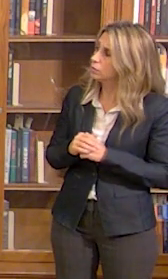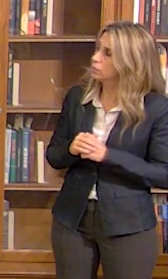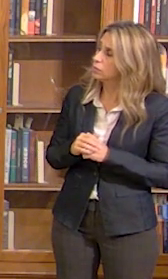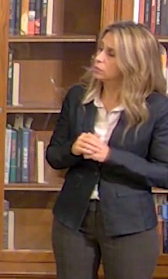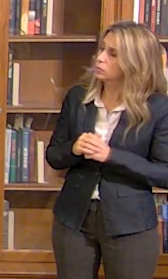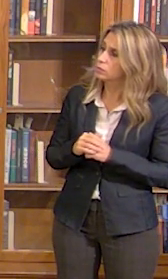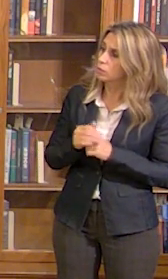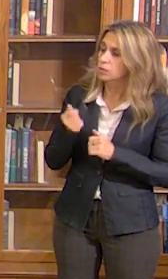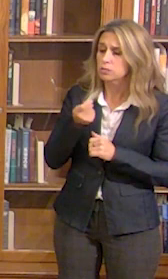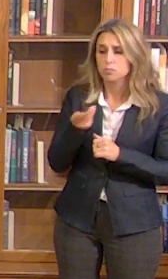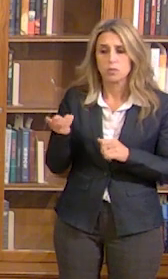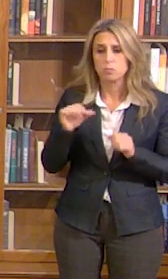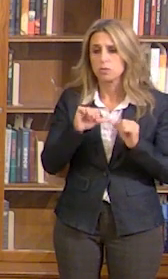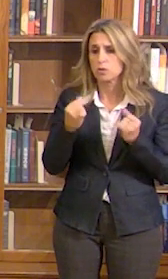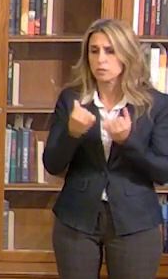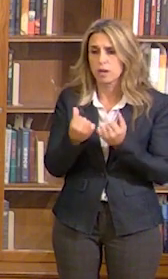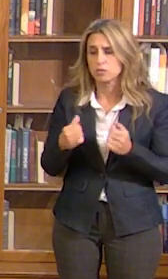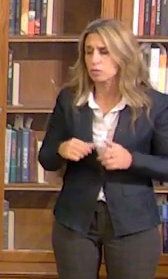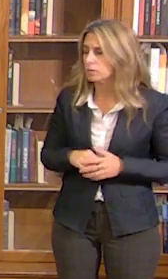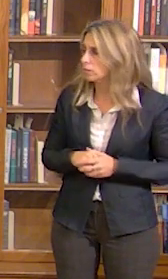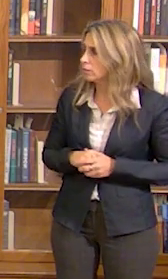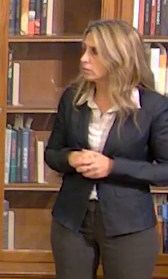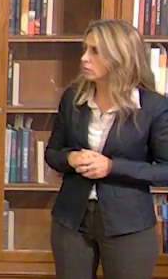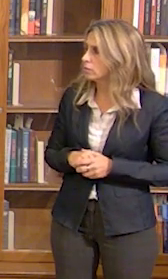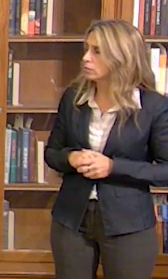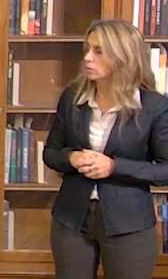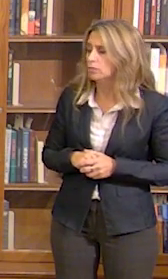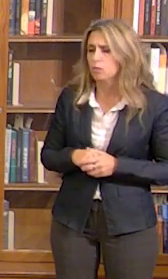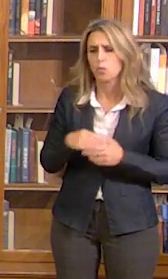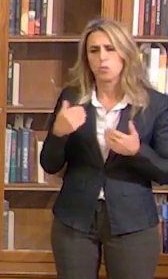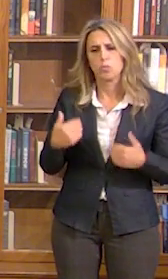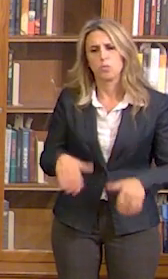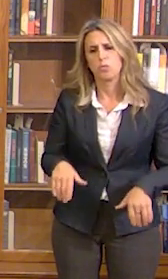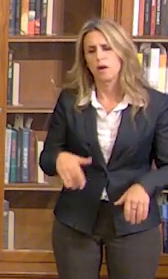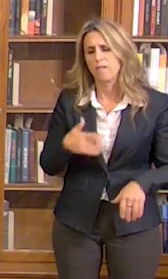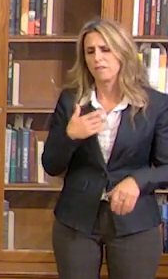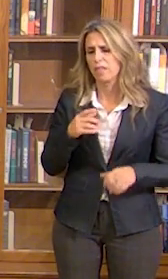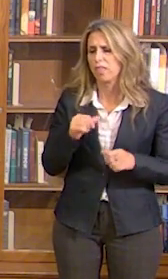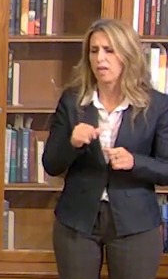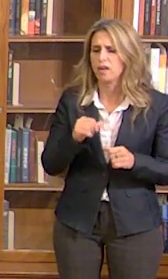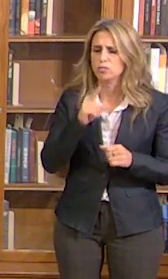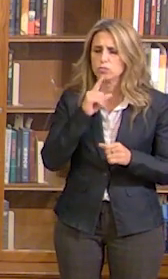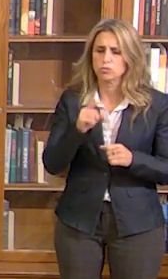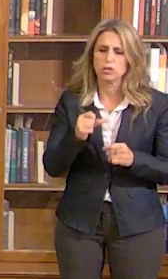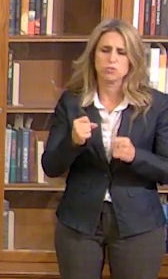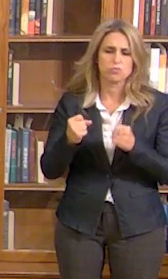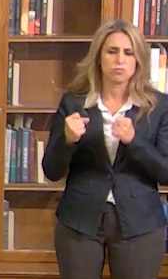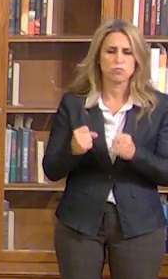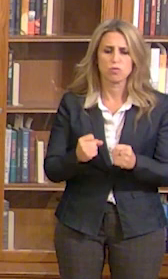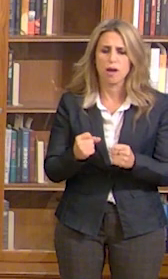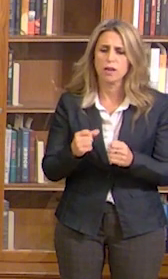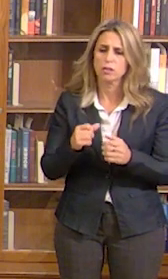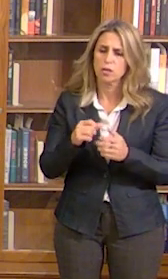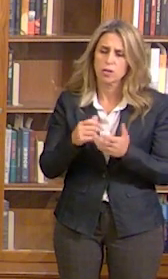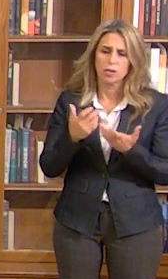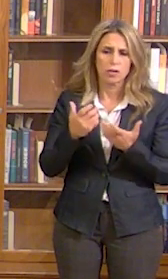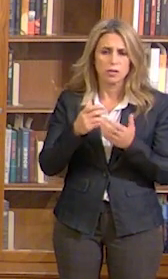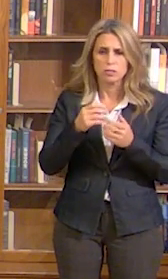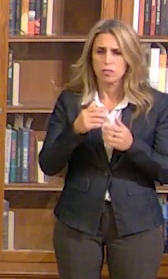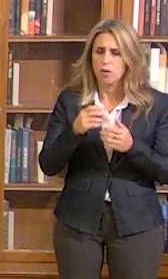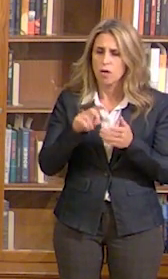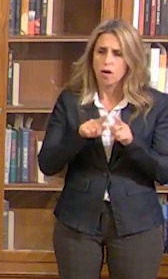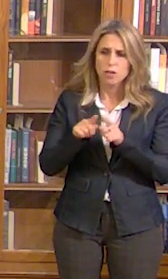local associations um and that has been a wealth of strength for me personally um it's it's a part of Wellness to be able to check in on each